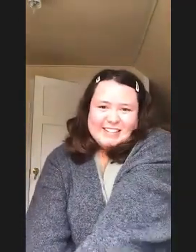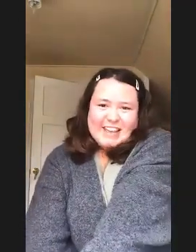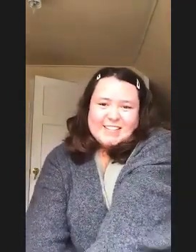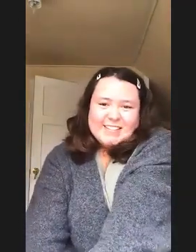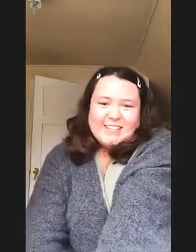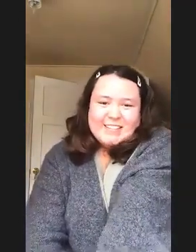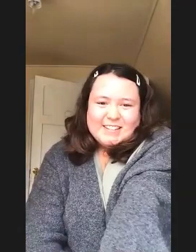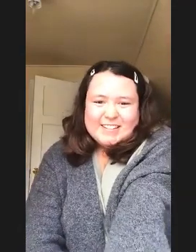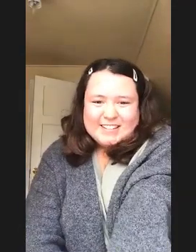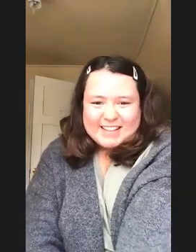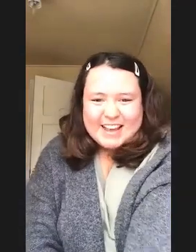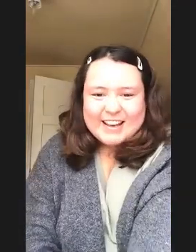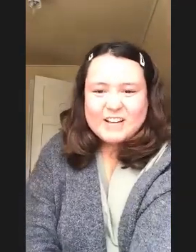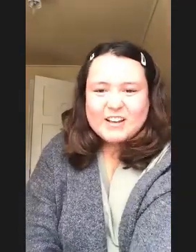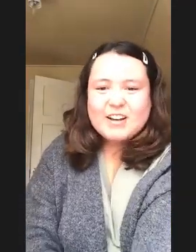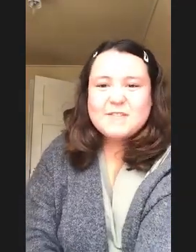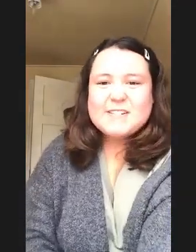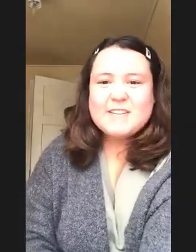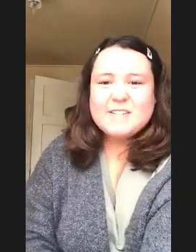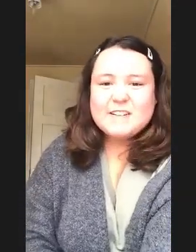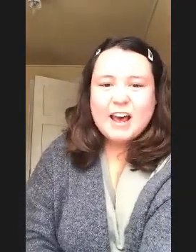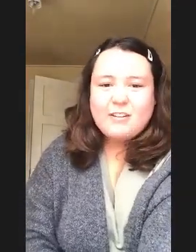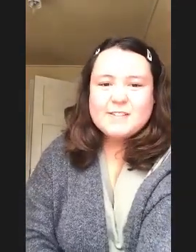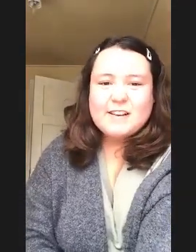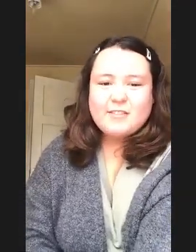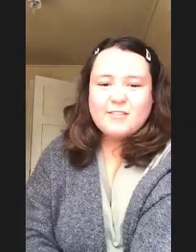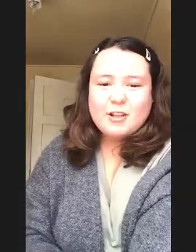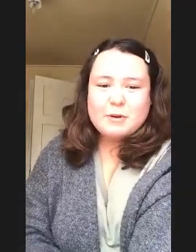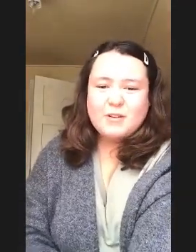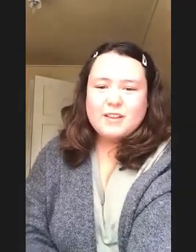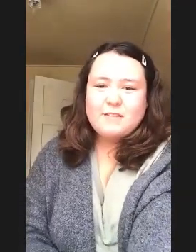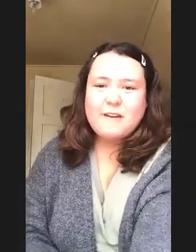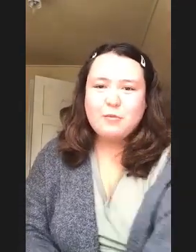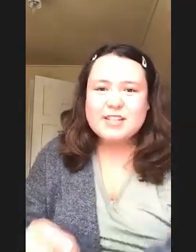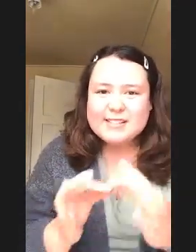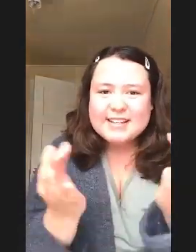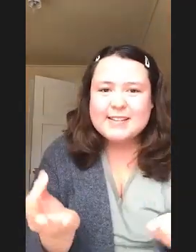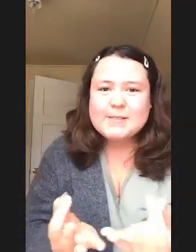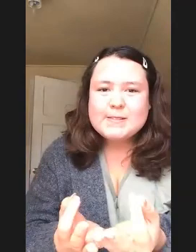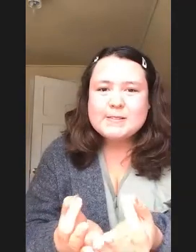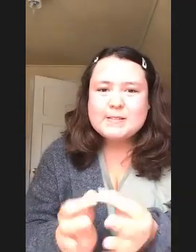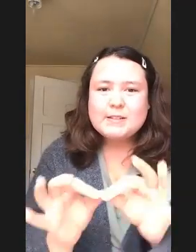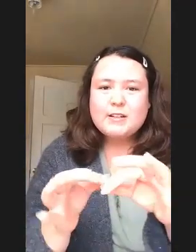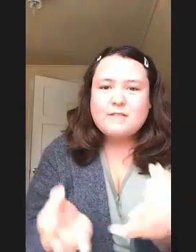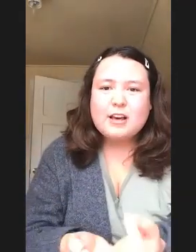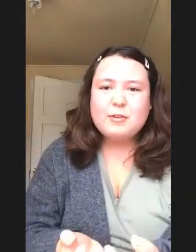Thank Yeah. you. Yeah. So how is everyone feeling about like the family signs?